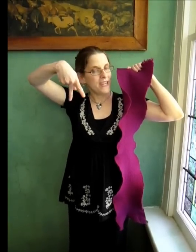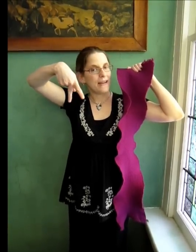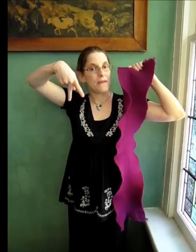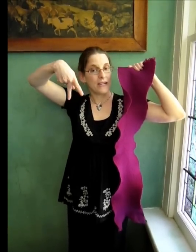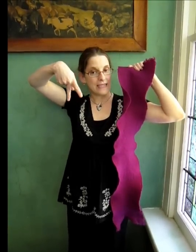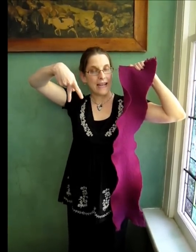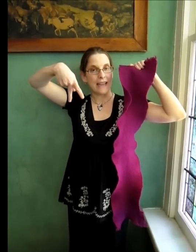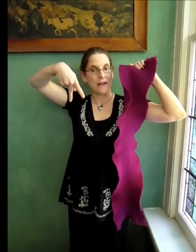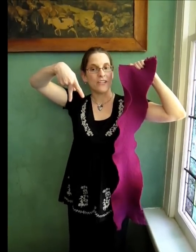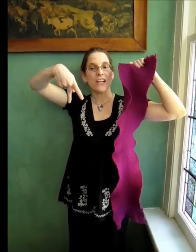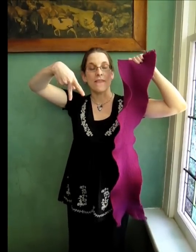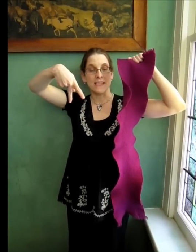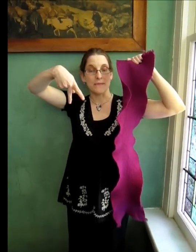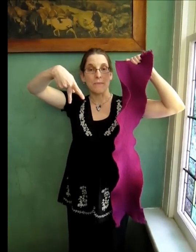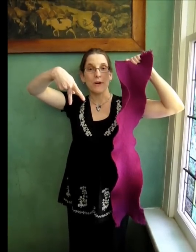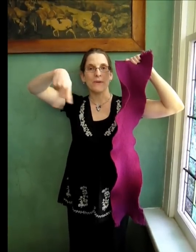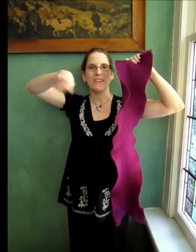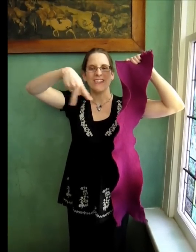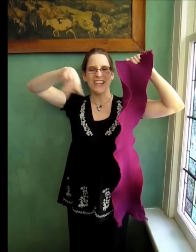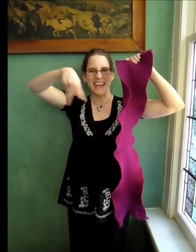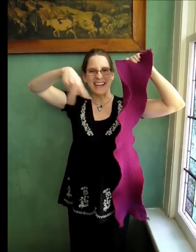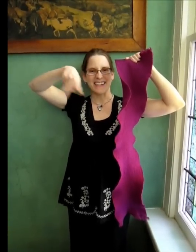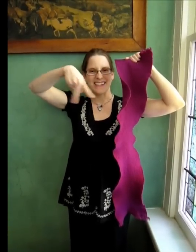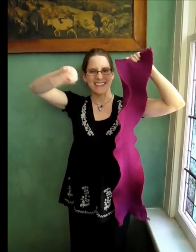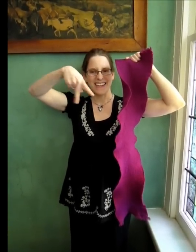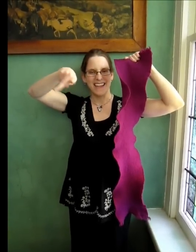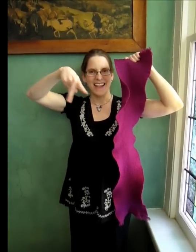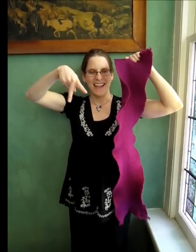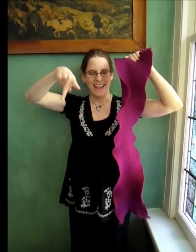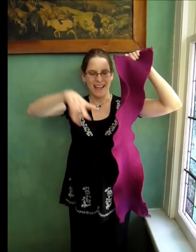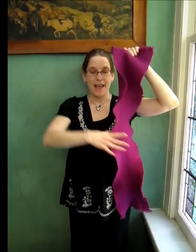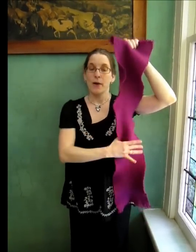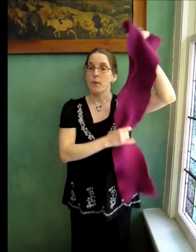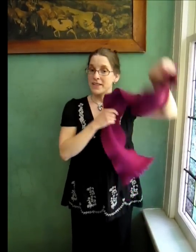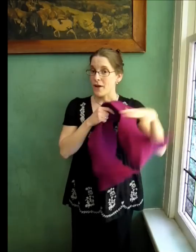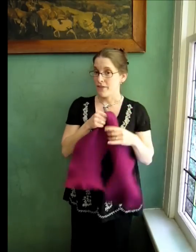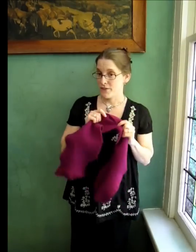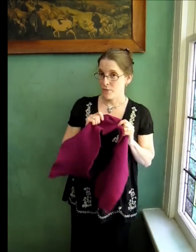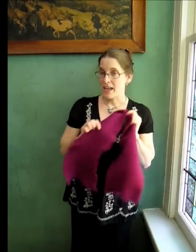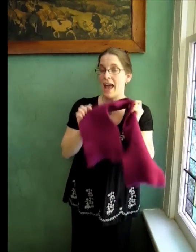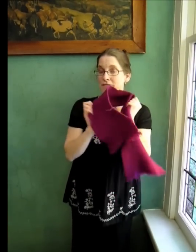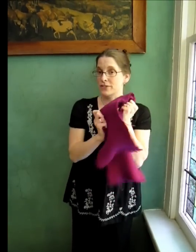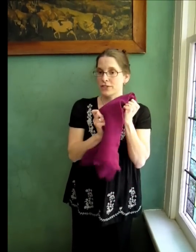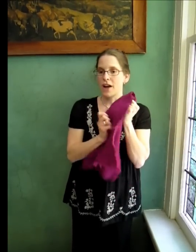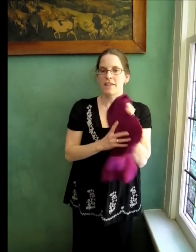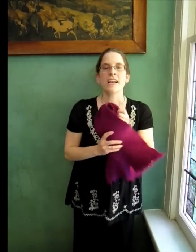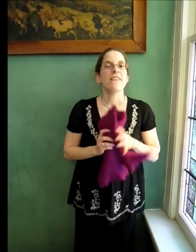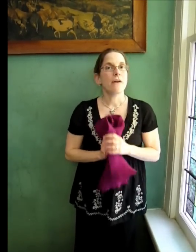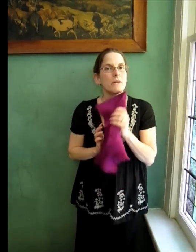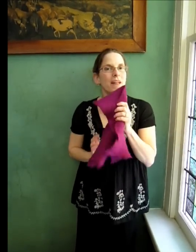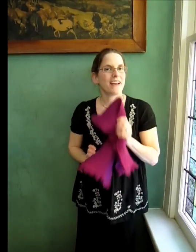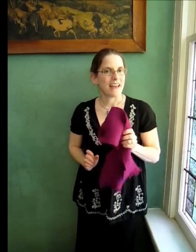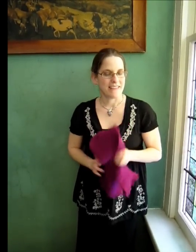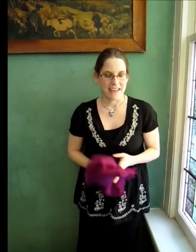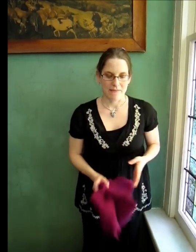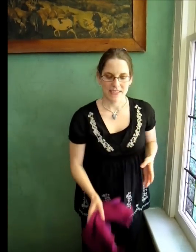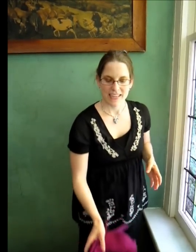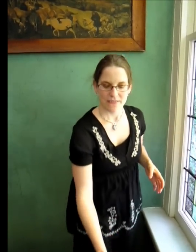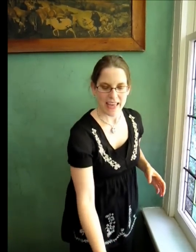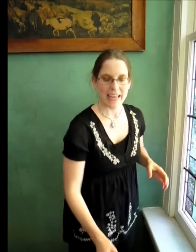in American Sign Language, and then to mean purple, you shake it. Once all the snowmen have their scarves, then we play a guessing game to see if they can